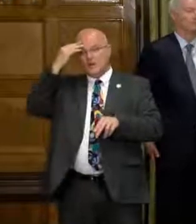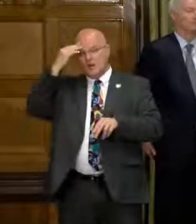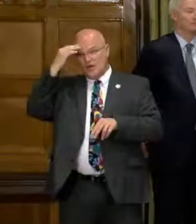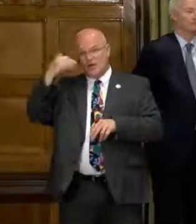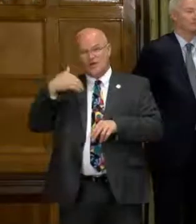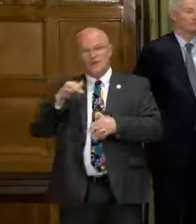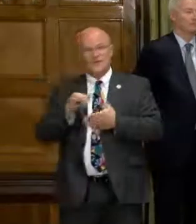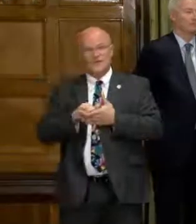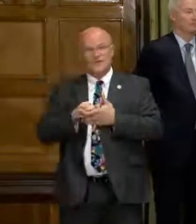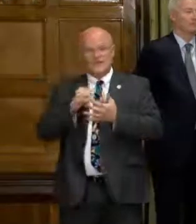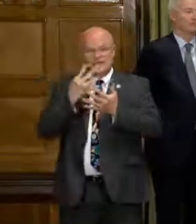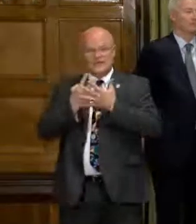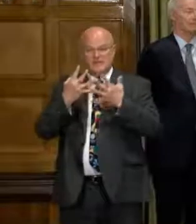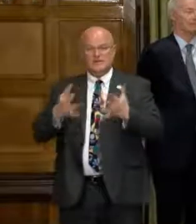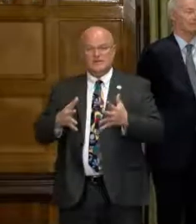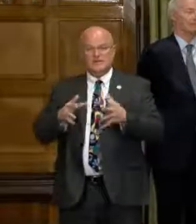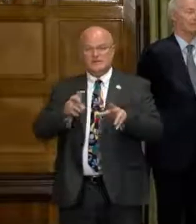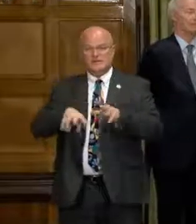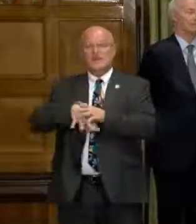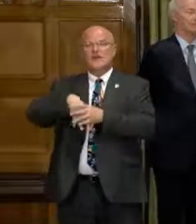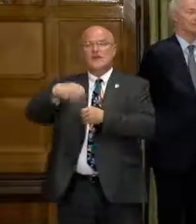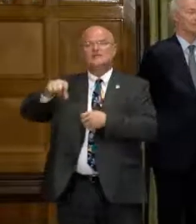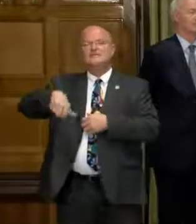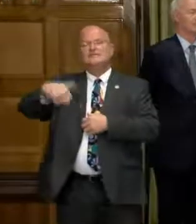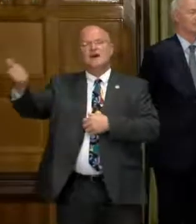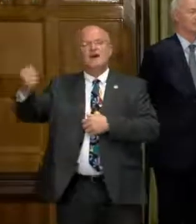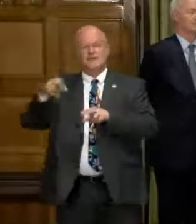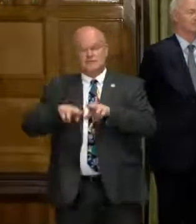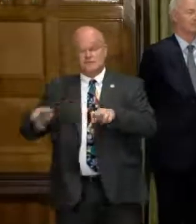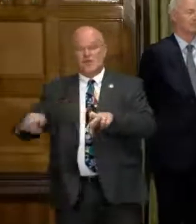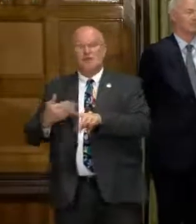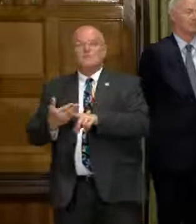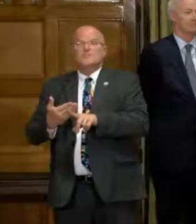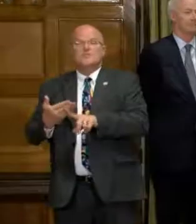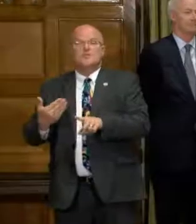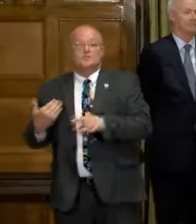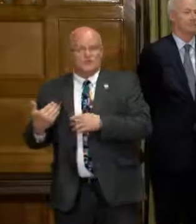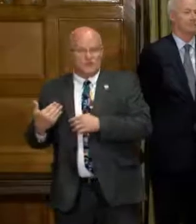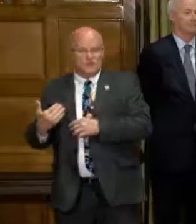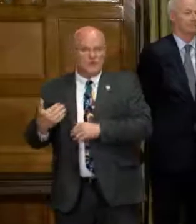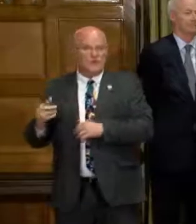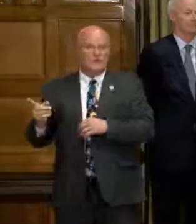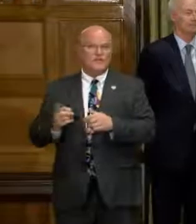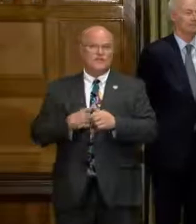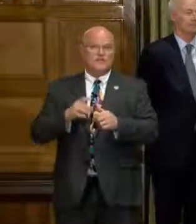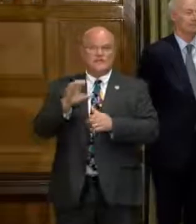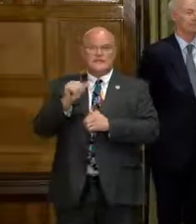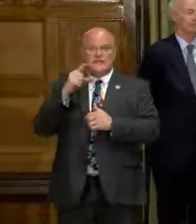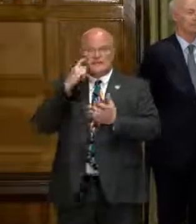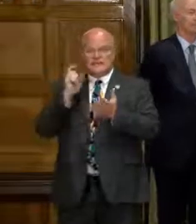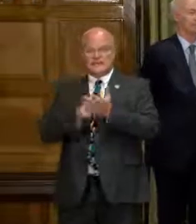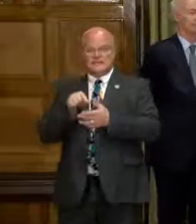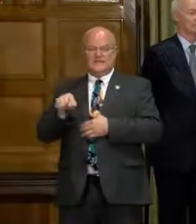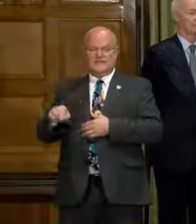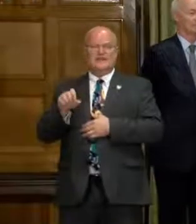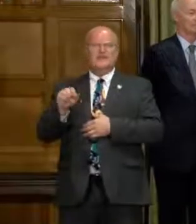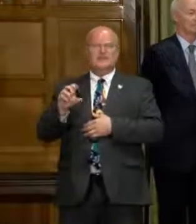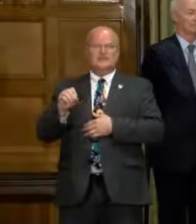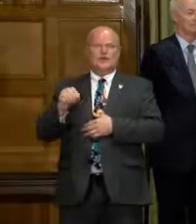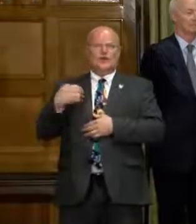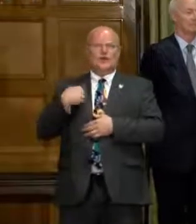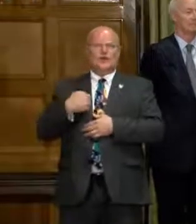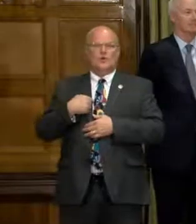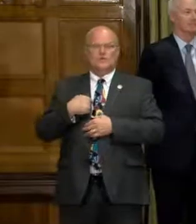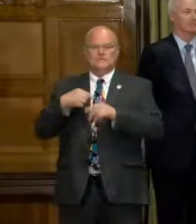been inmates transferred out to other barracks before the first case was identified, and so